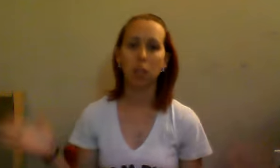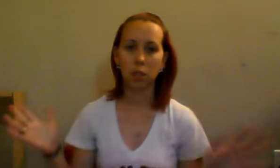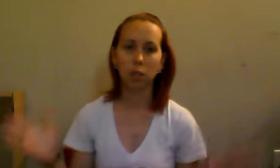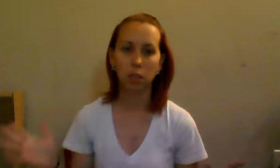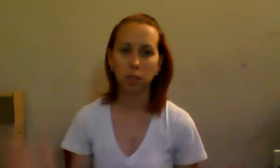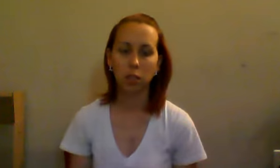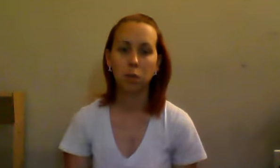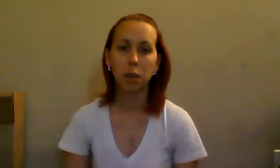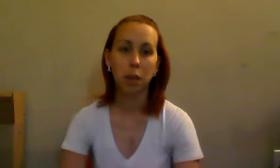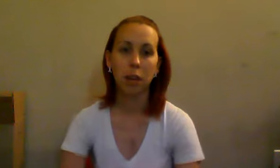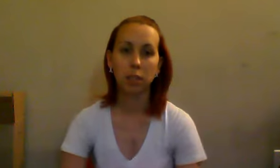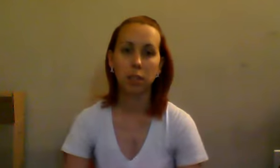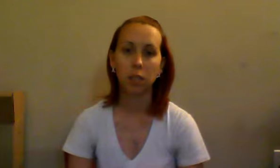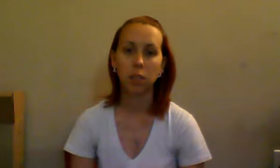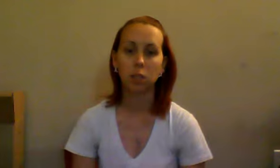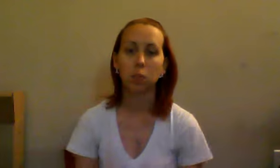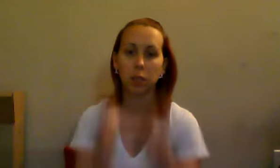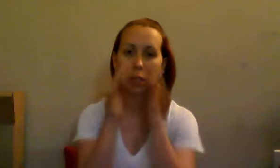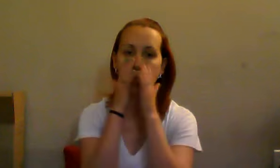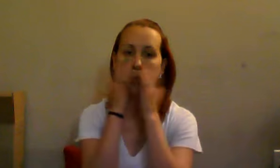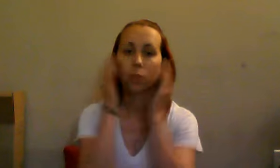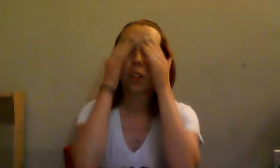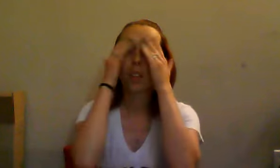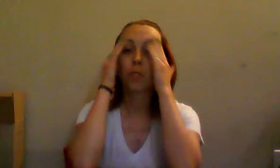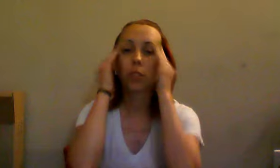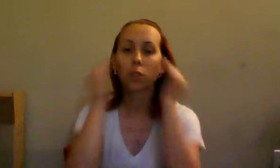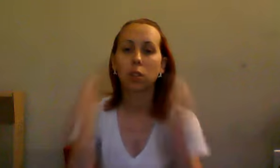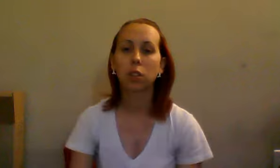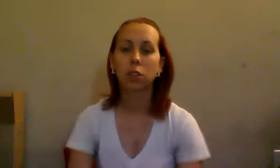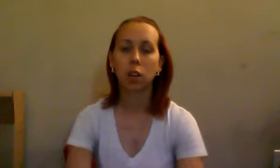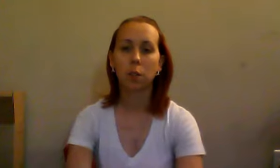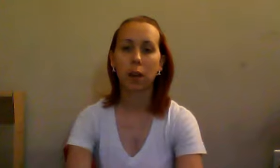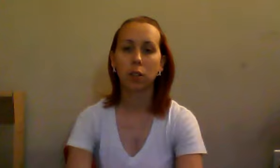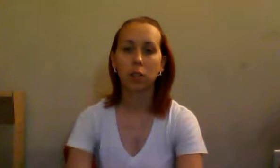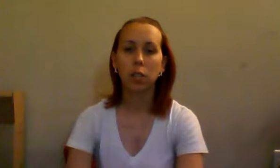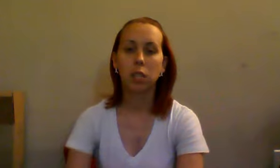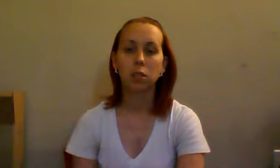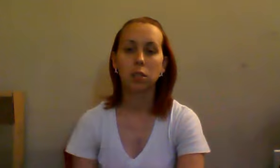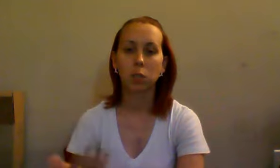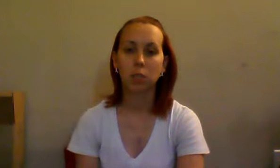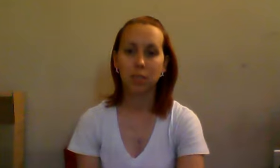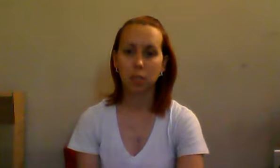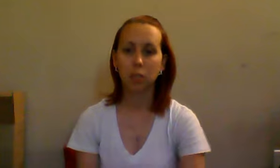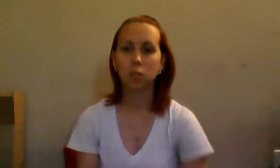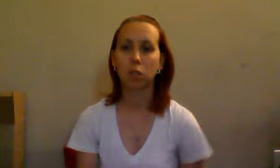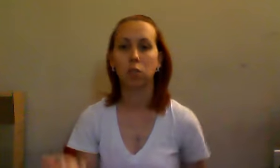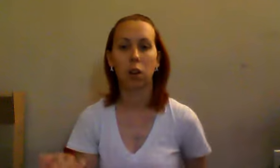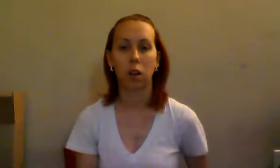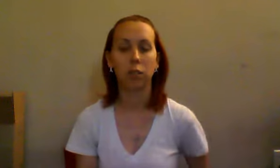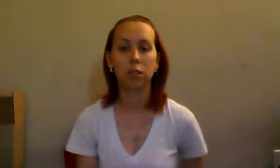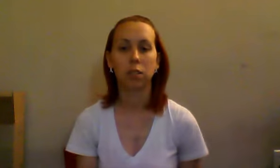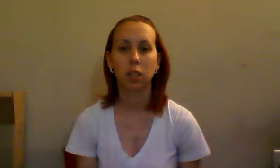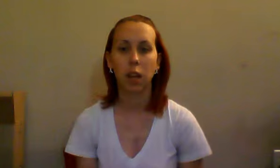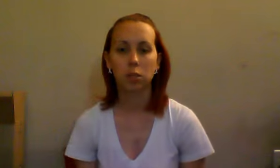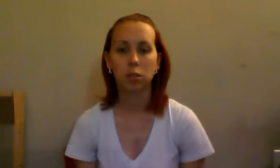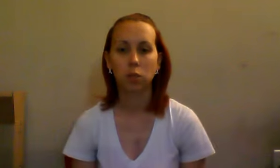of things that you may or may not see in the school building. So the first one that we're going to talk about is the word sit. So obviously a lot in school you're